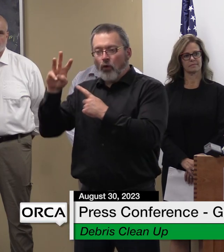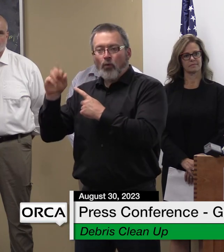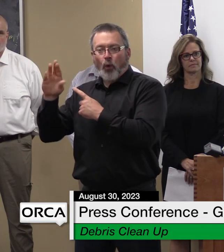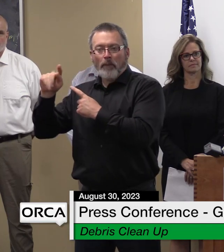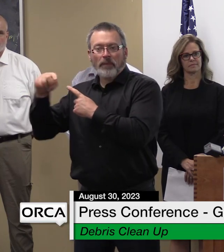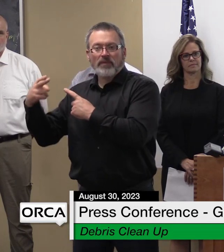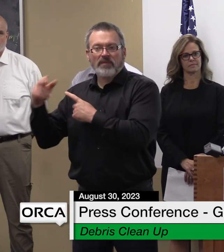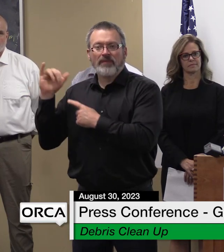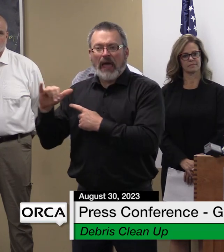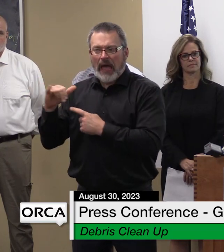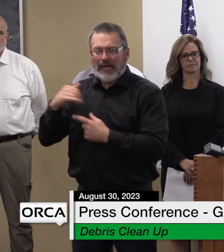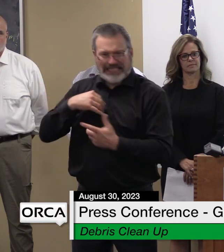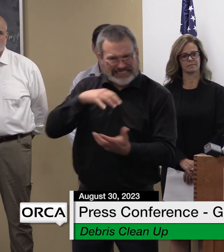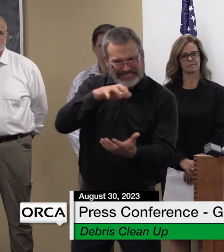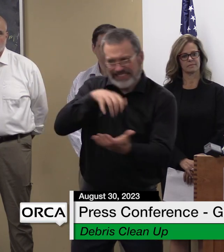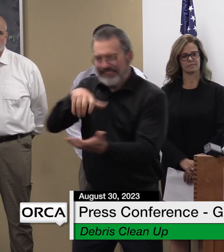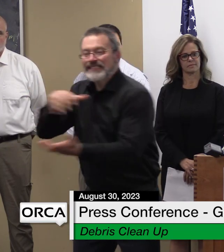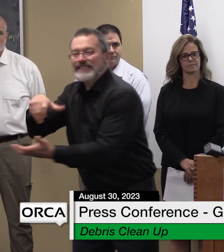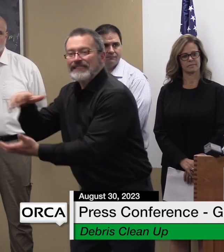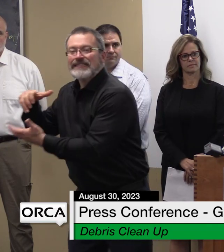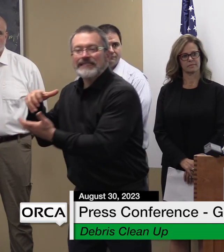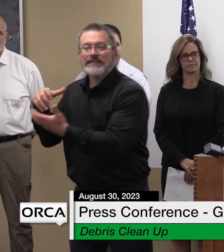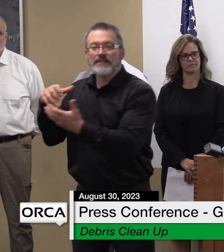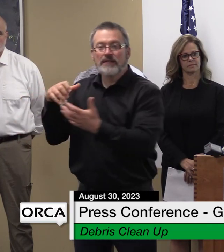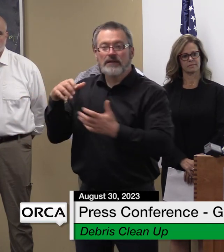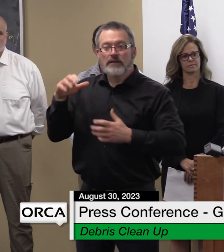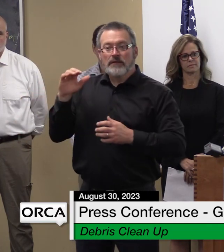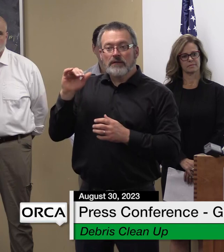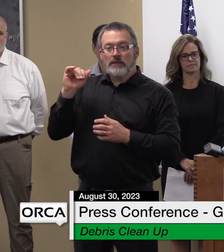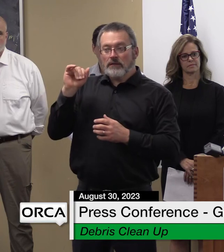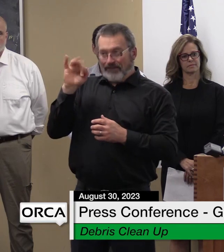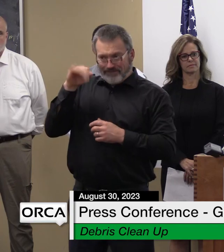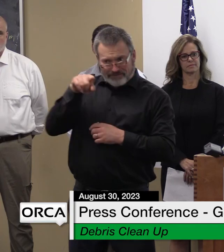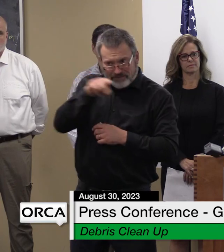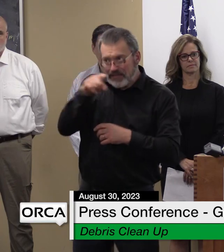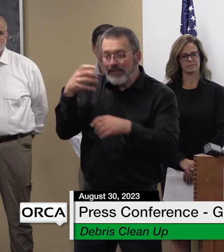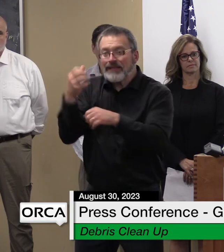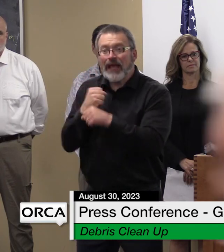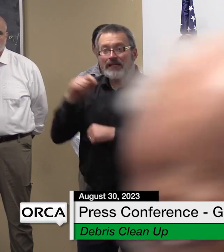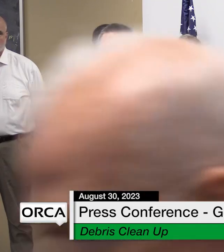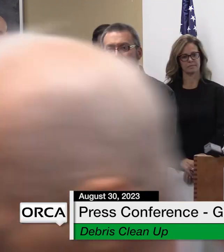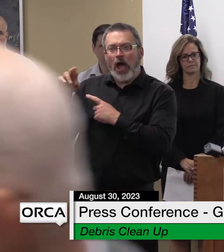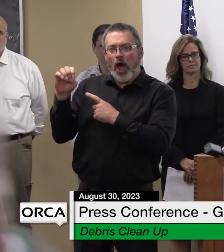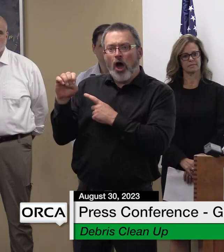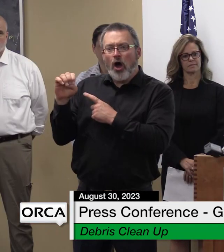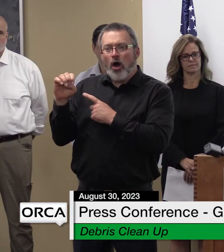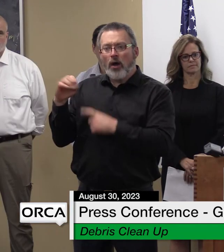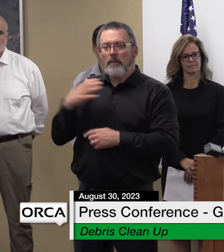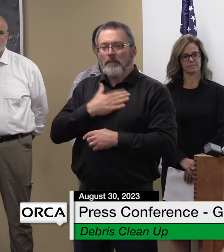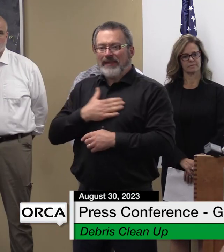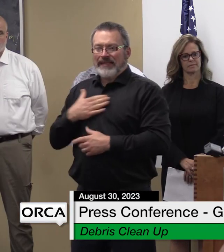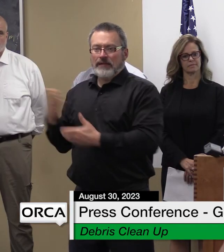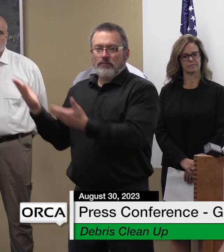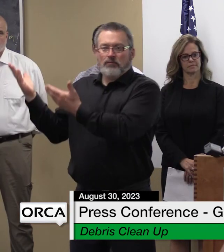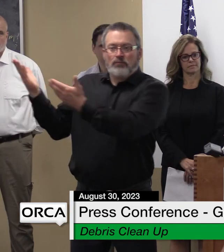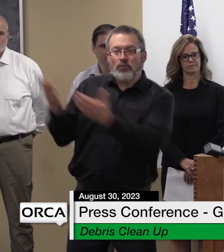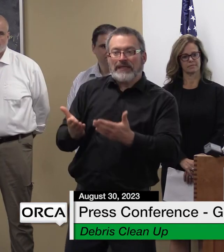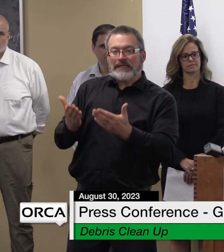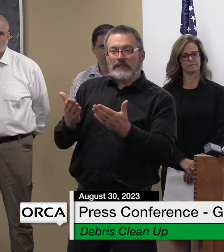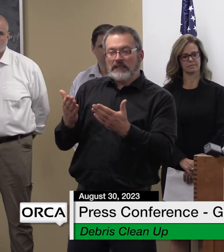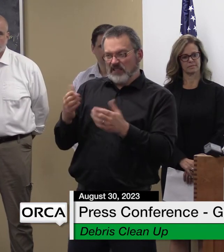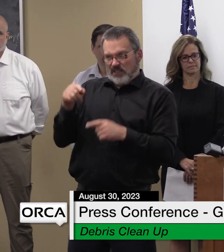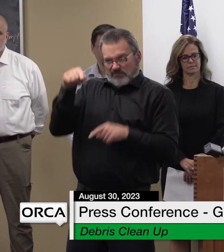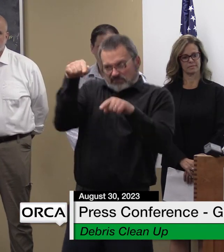in Barrie. If you've collected tires as a result of the flood, please bring them down on the 16th and